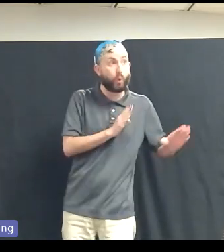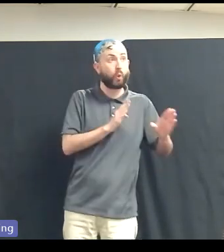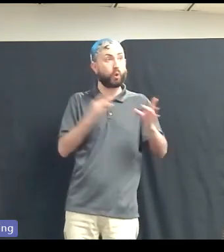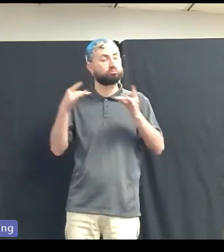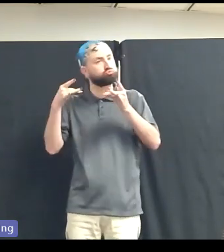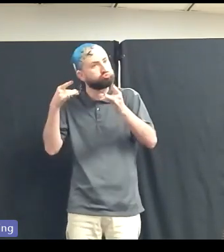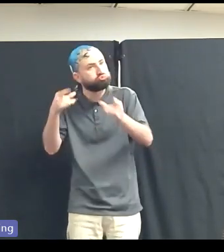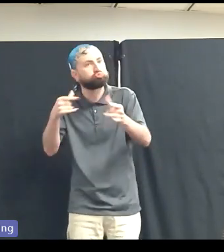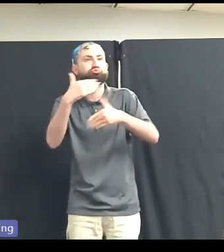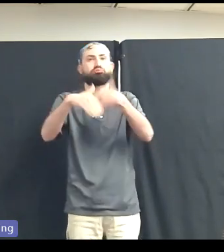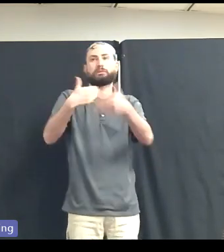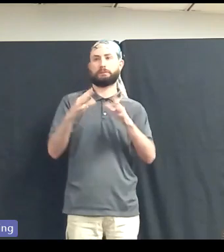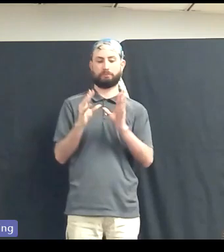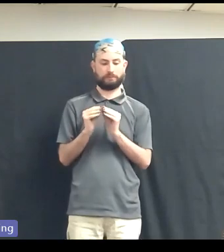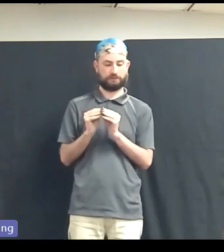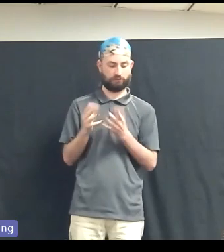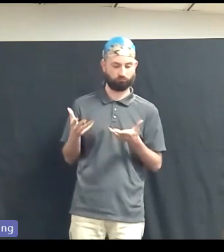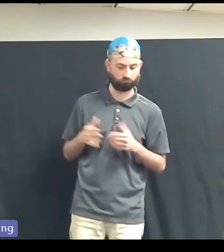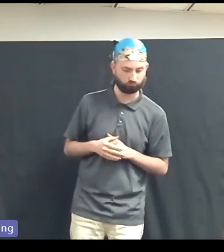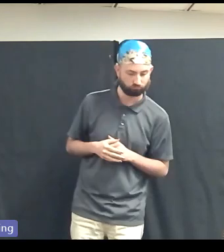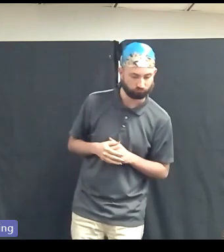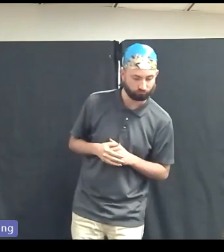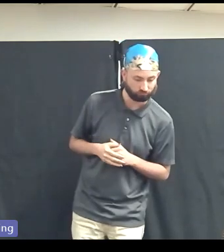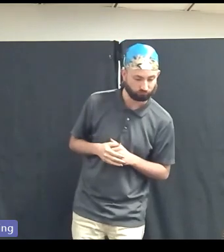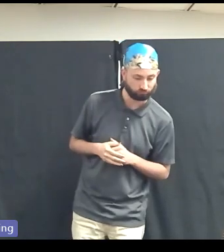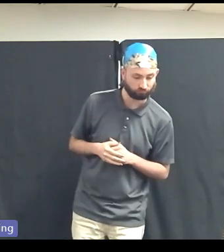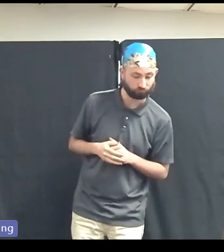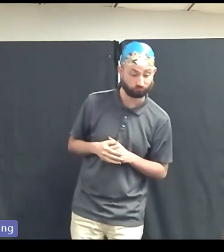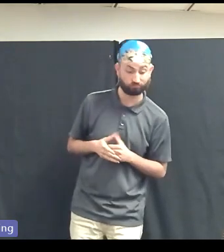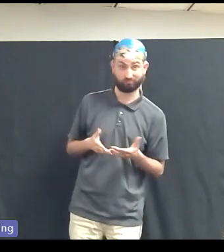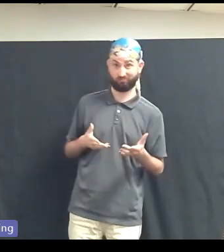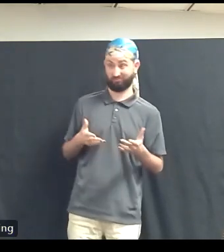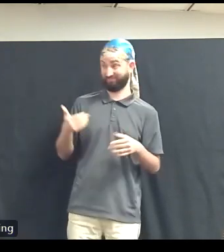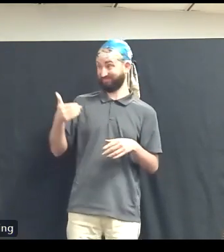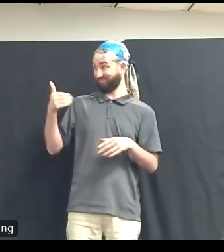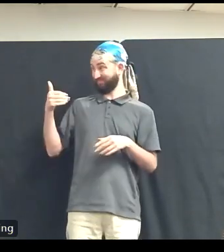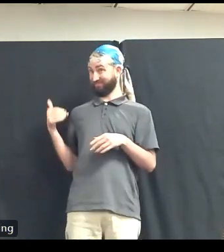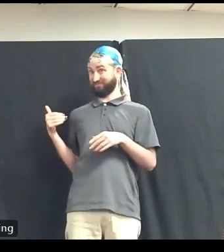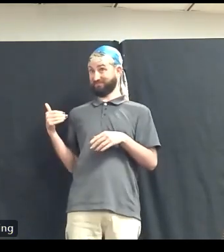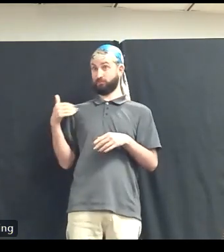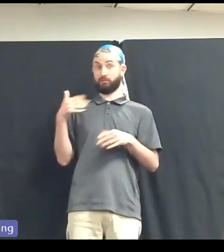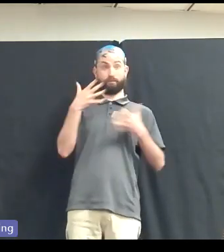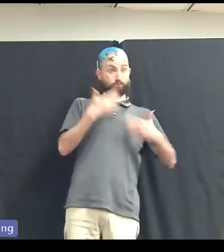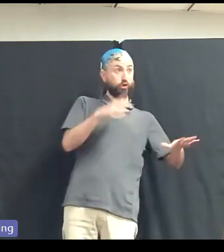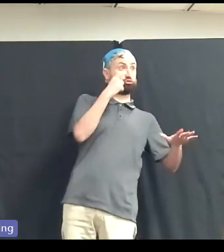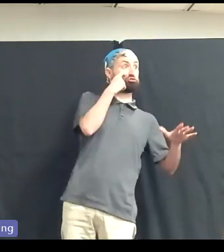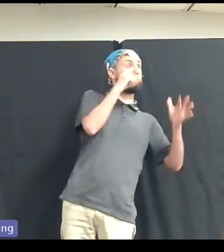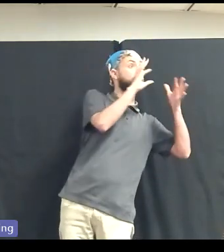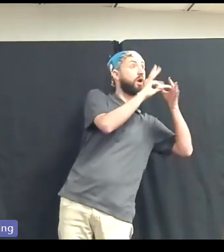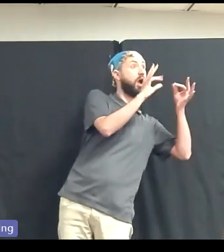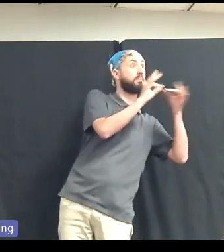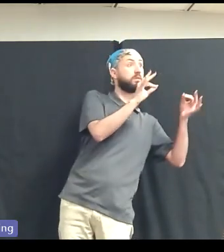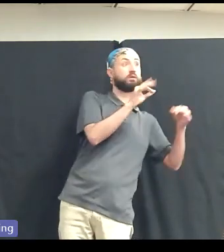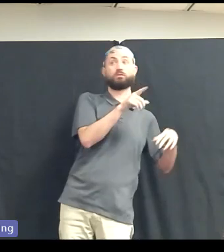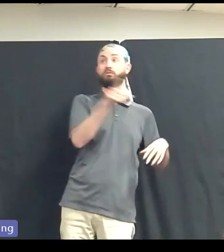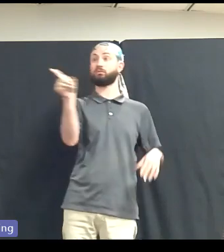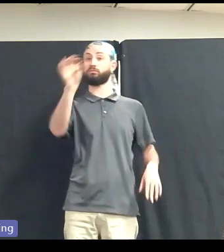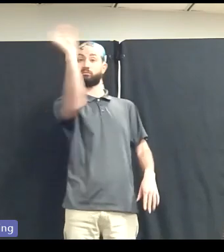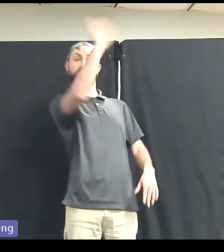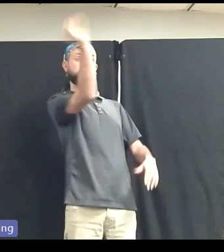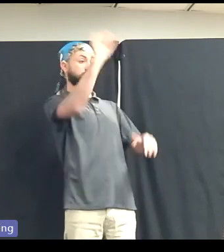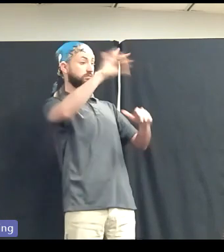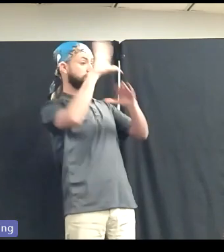fair procedures, orderly and efficient conduct in meetings. The previous meeting, when